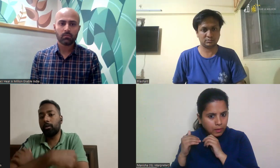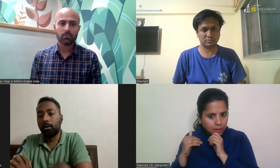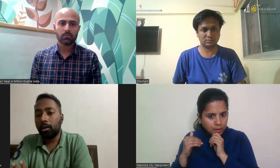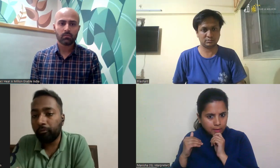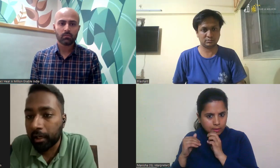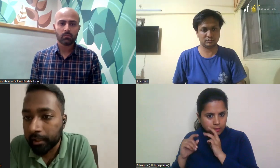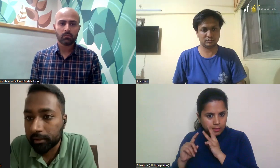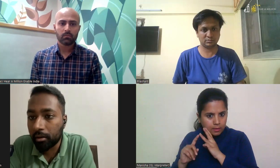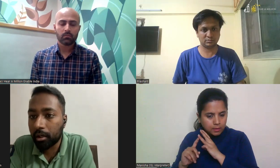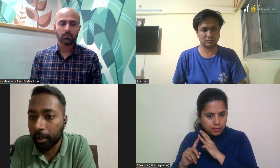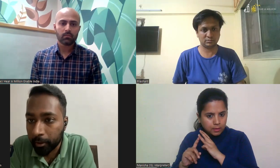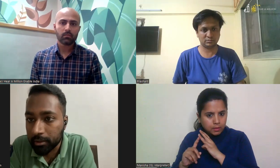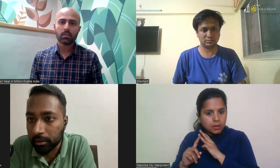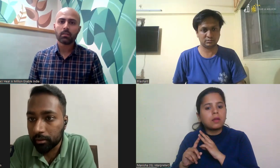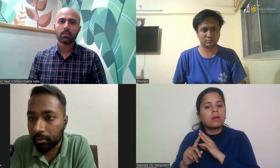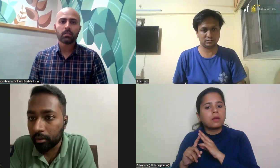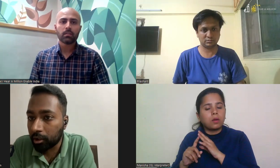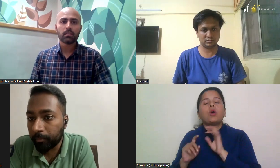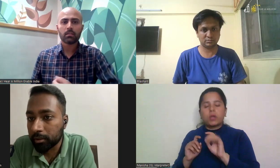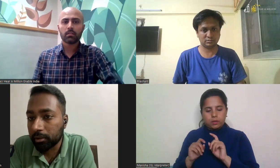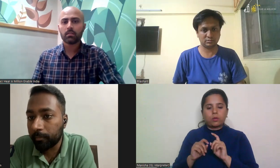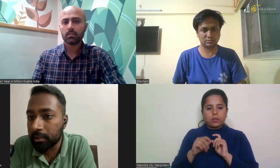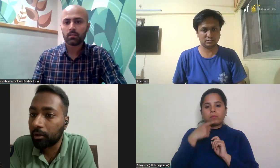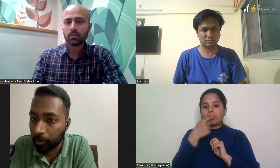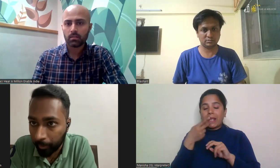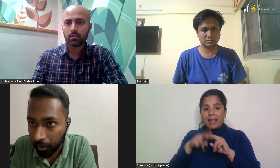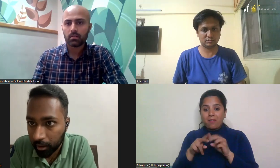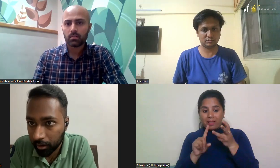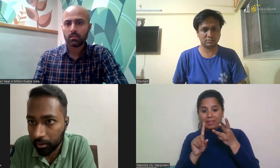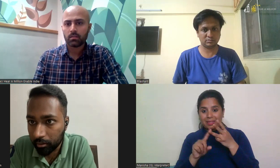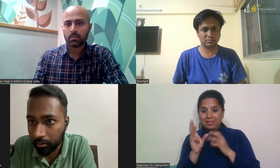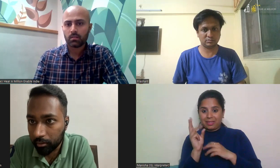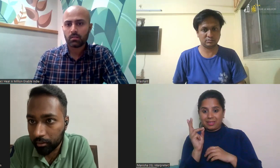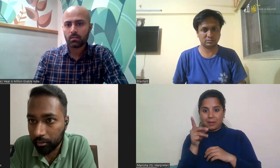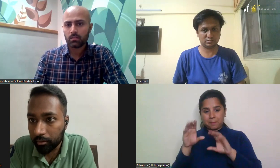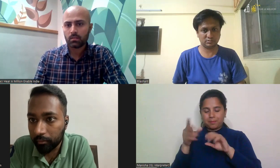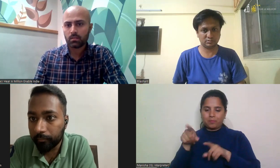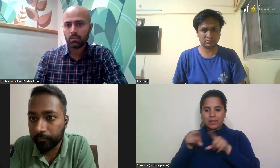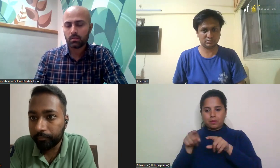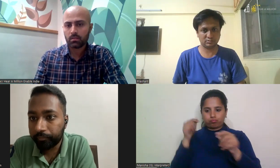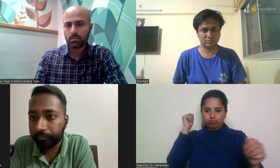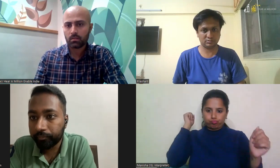about when accident happens. Other person means third party.